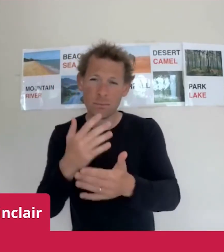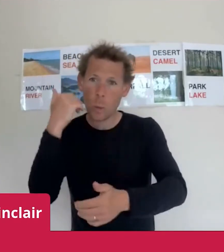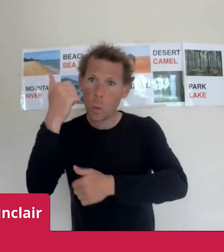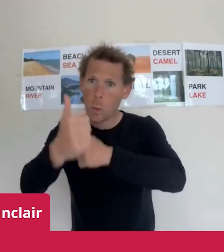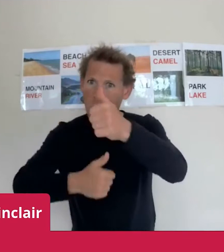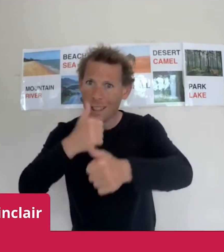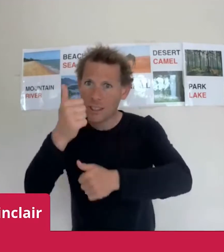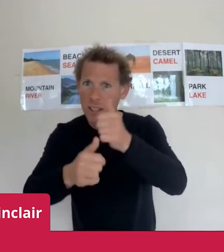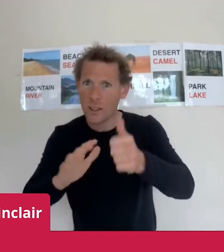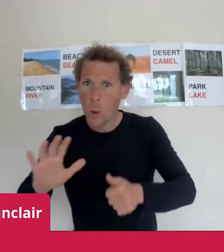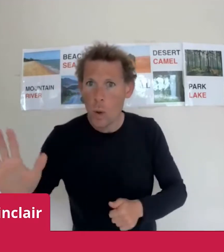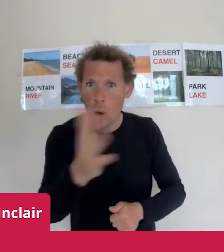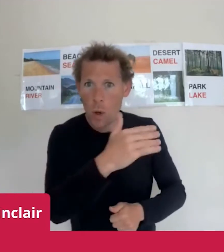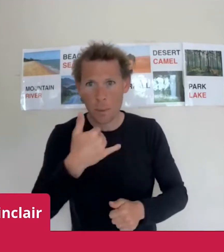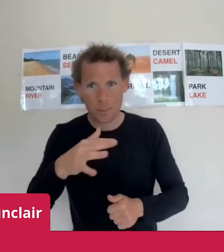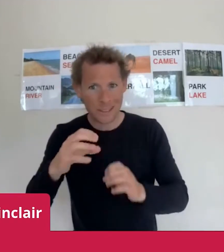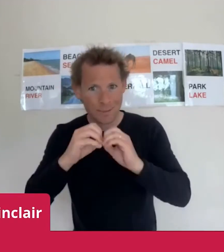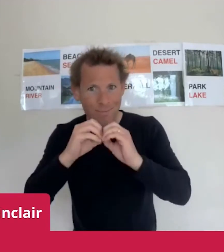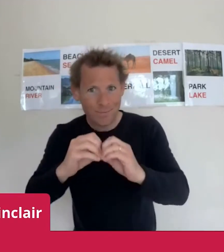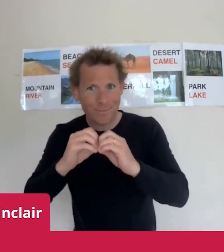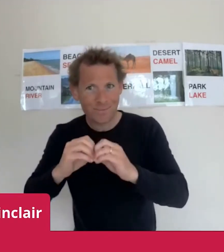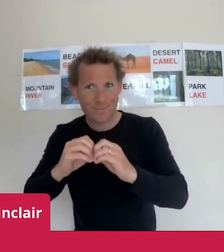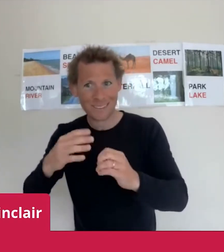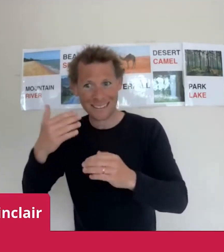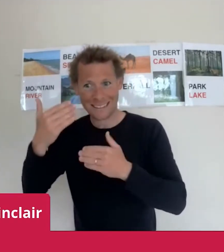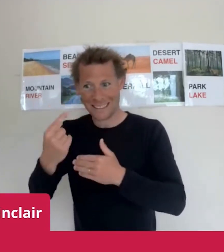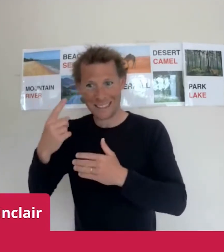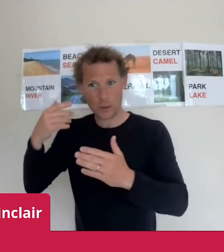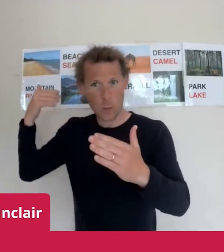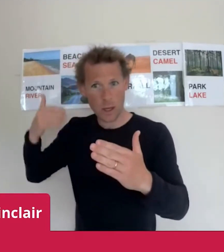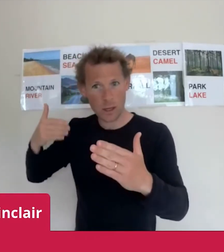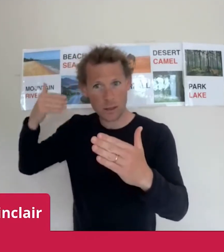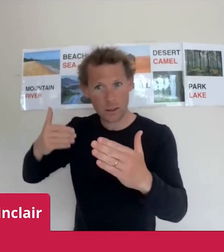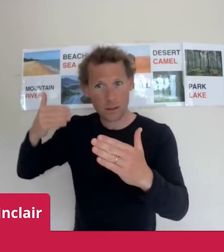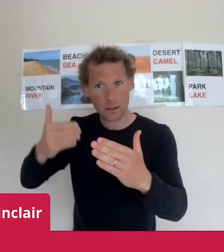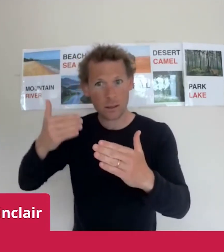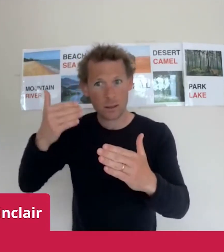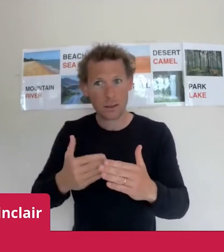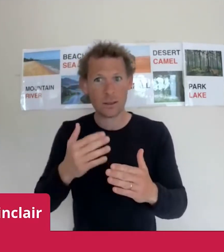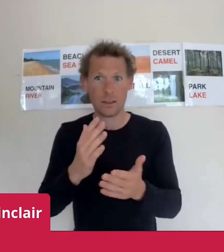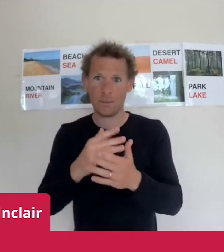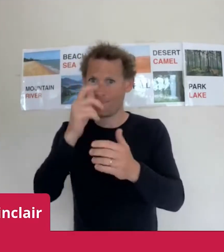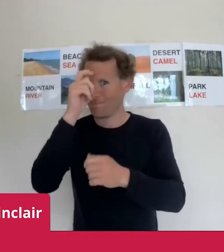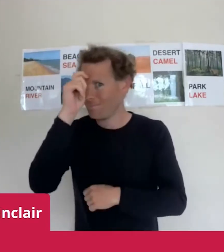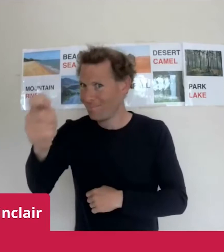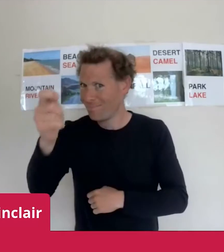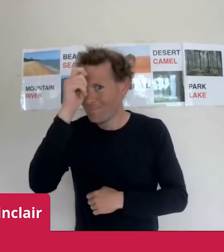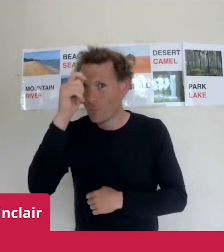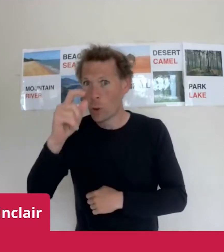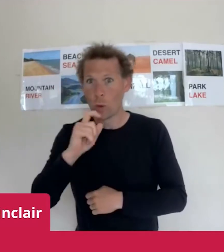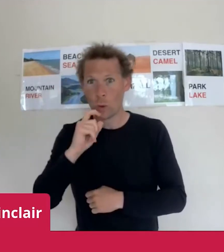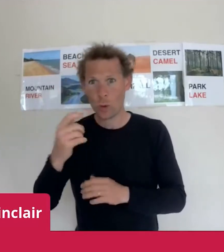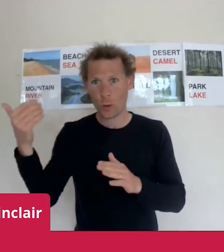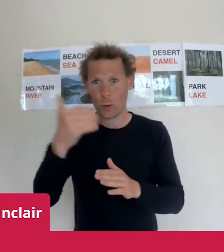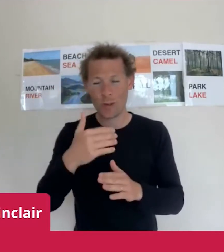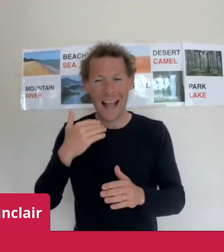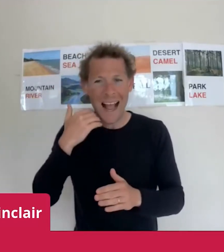So I want to say a really sincere well done for all of the efforts over the session so far. I mean,